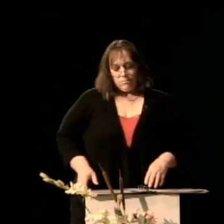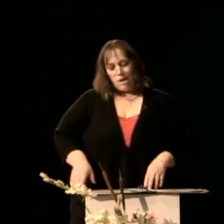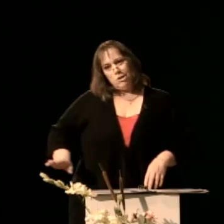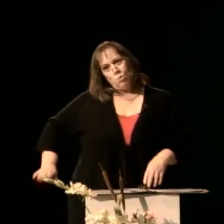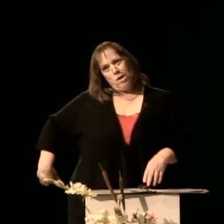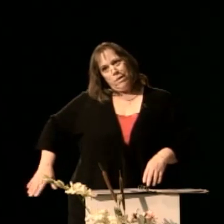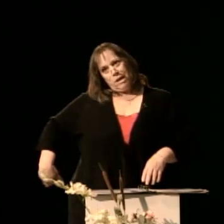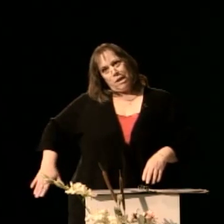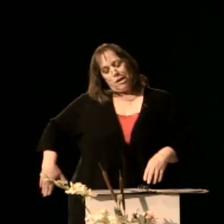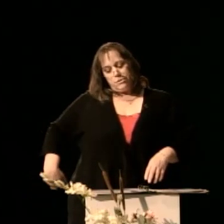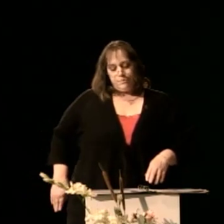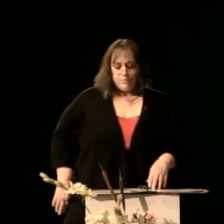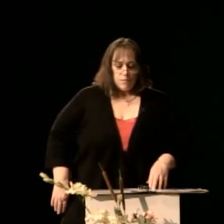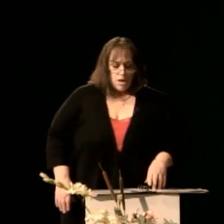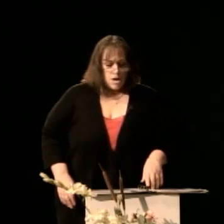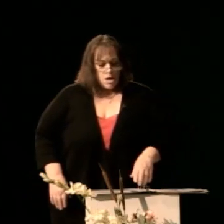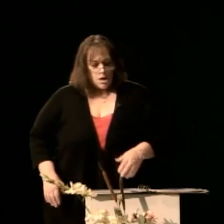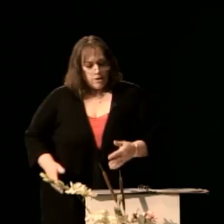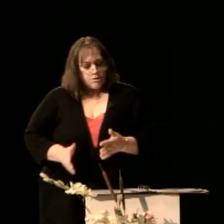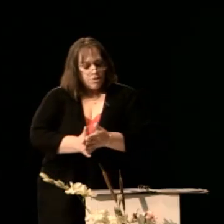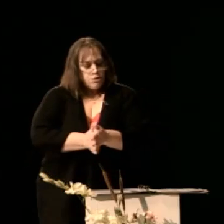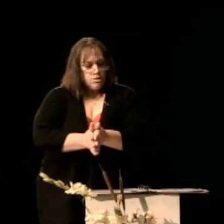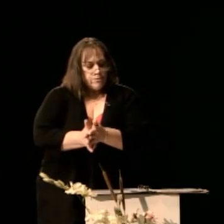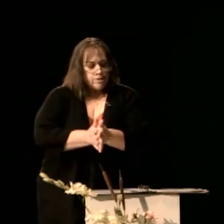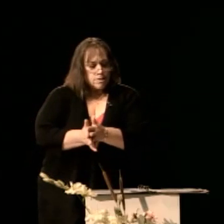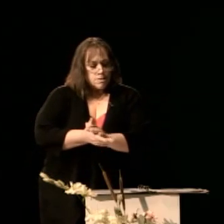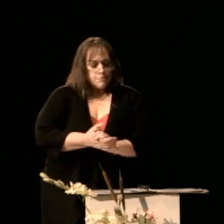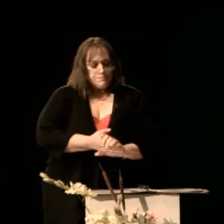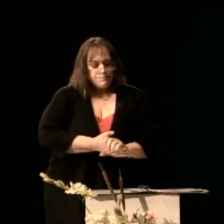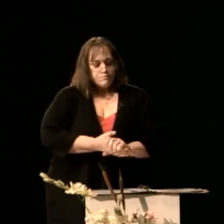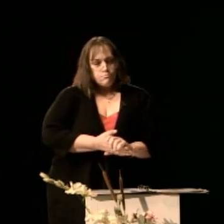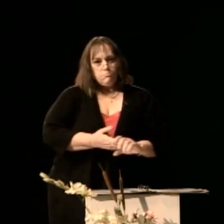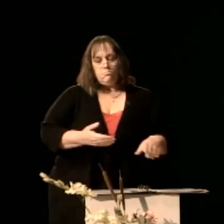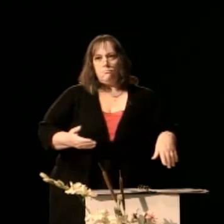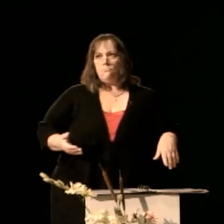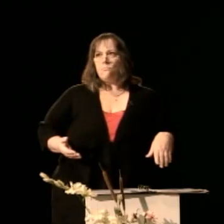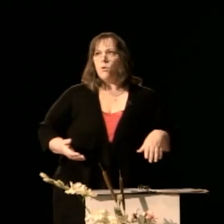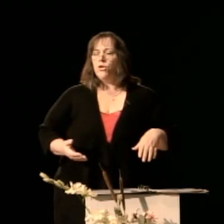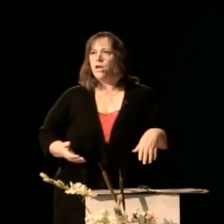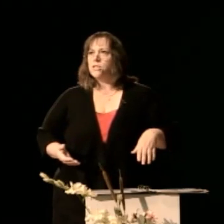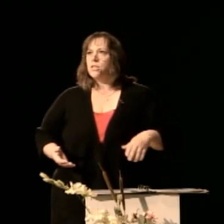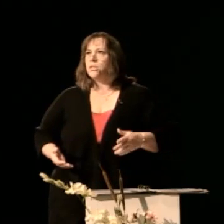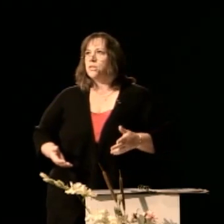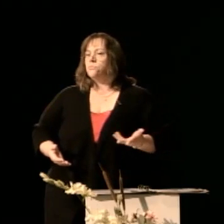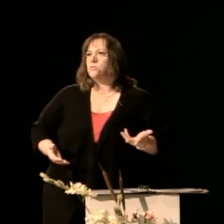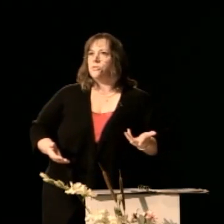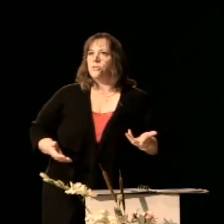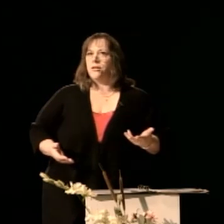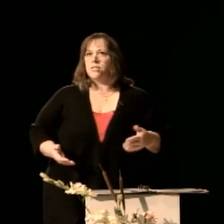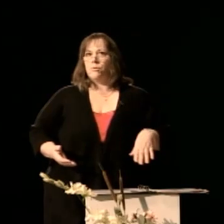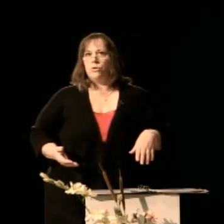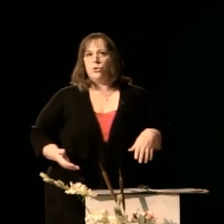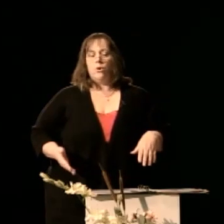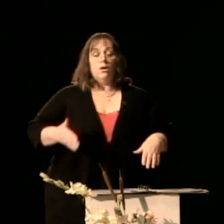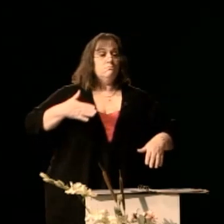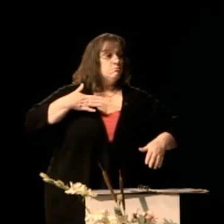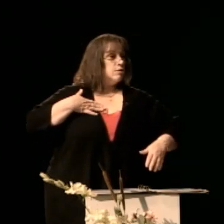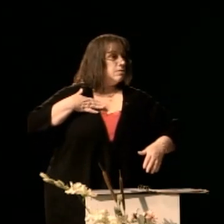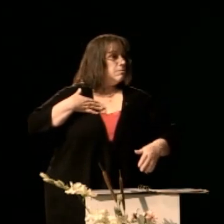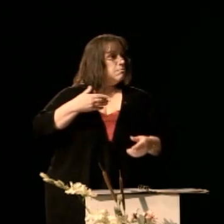It's way back here. All right, so let's do some phrases. When you're asking, you know, you're letting someone know who you are. We did my